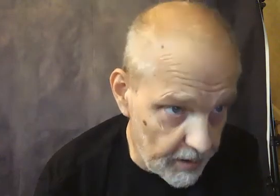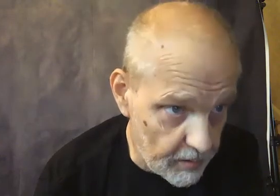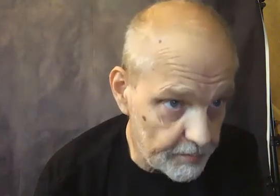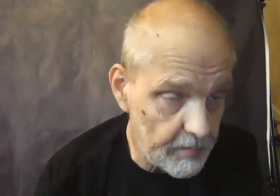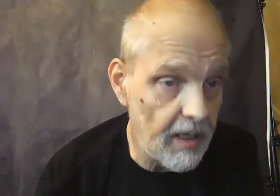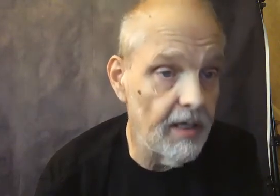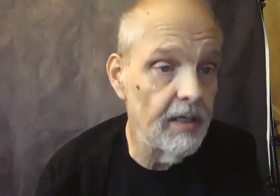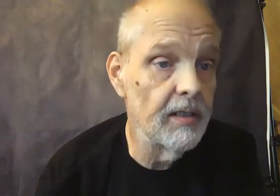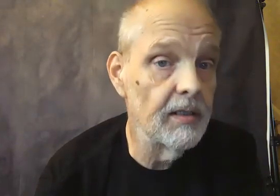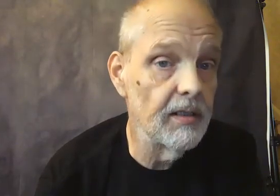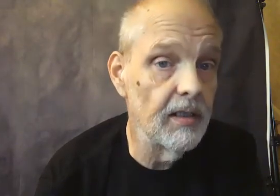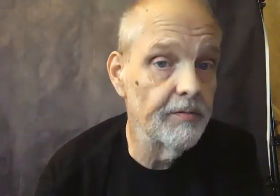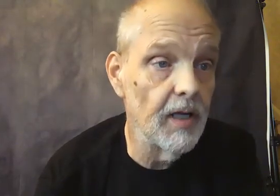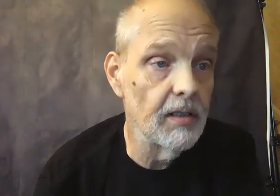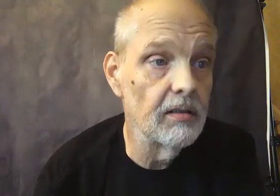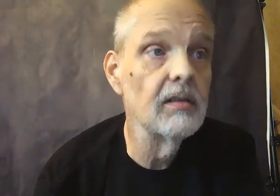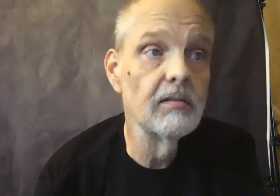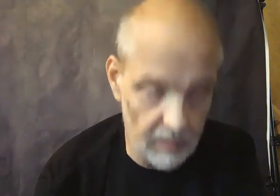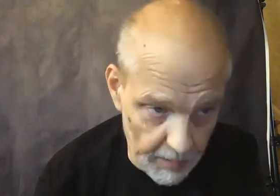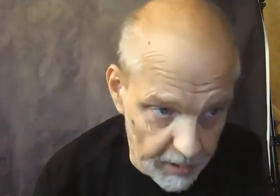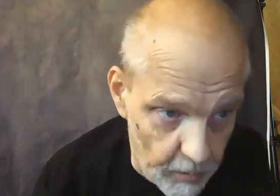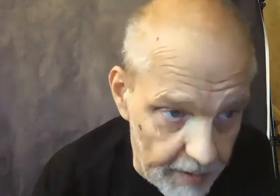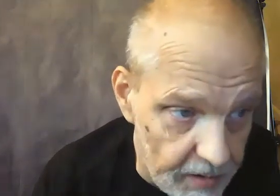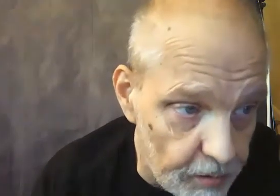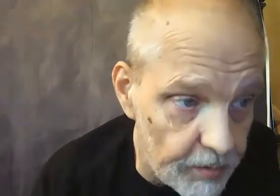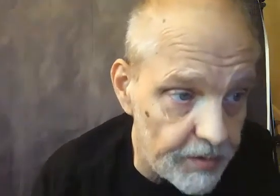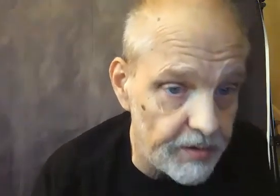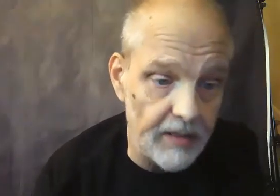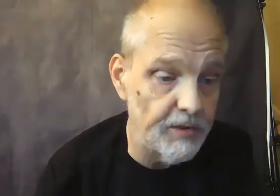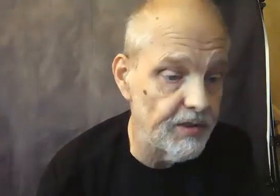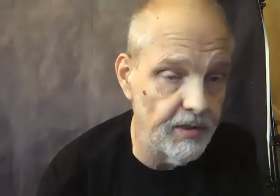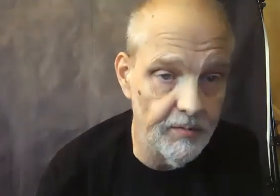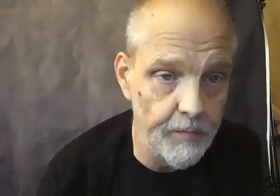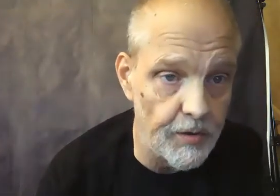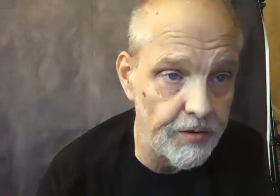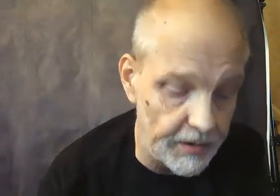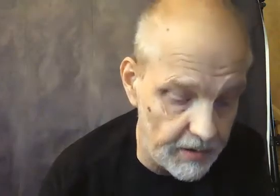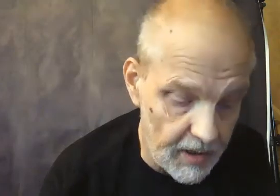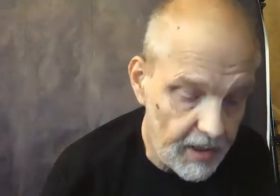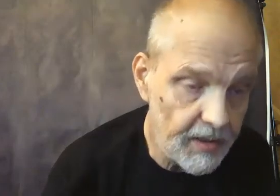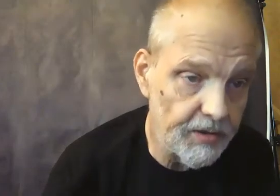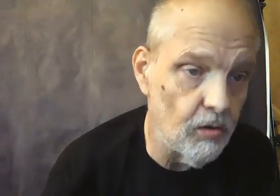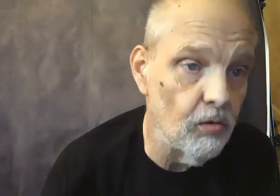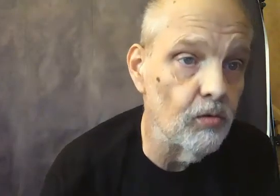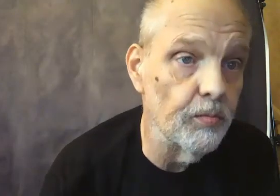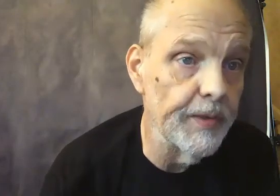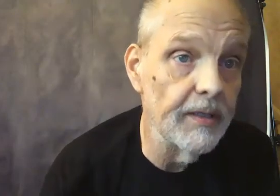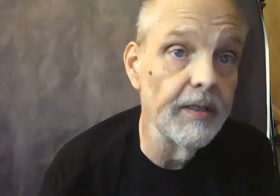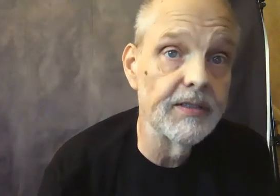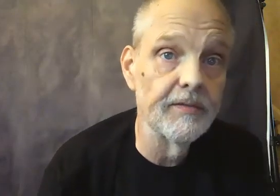know. And if not, let me know that too. That was just a partial list. There's a whole big list of